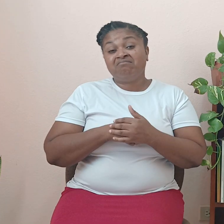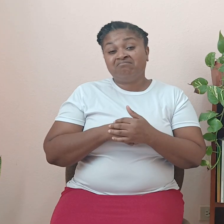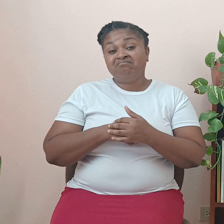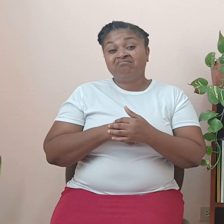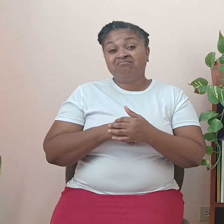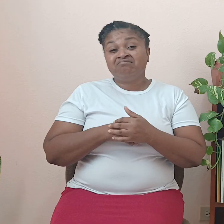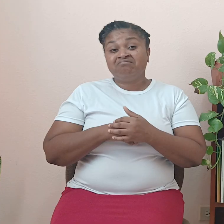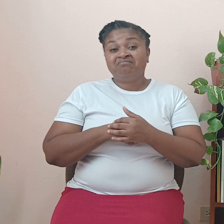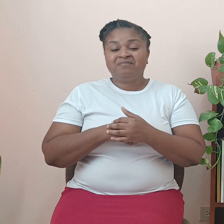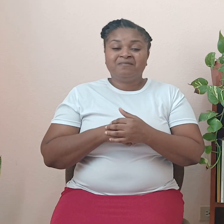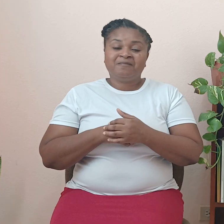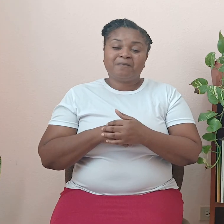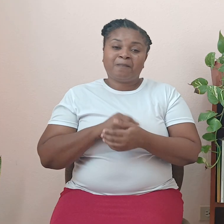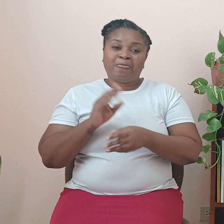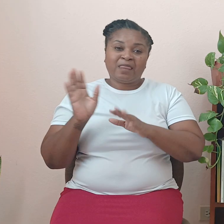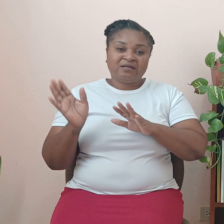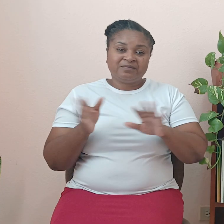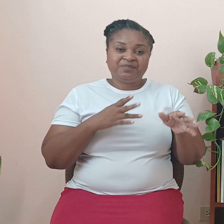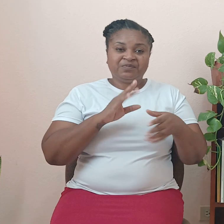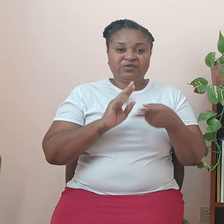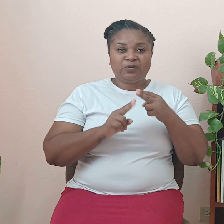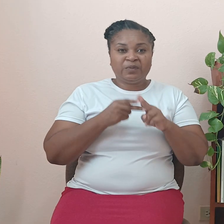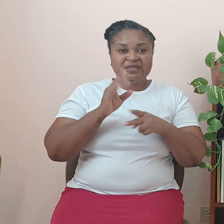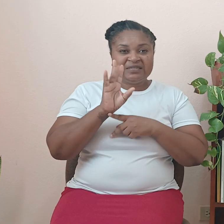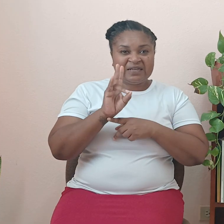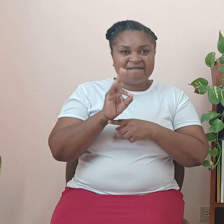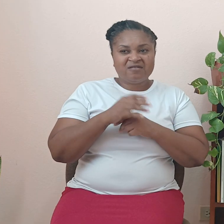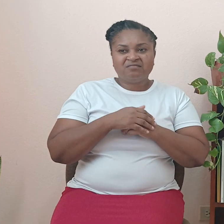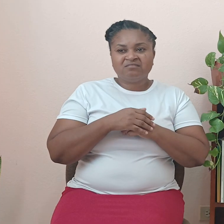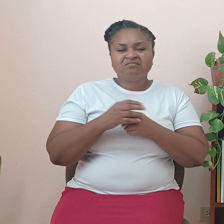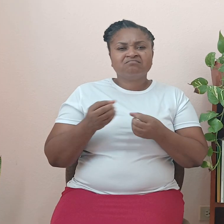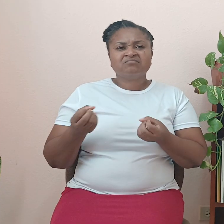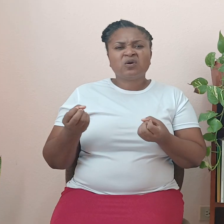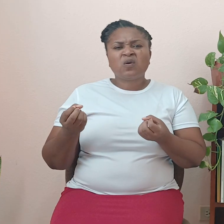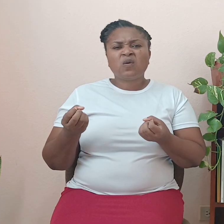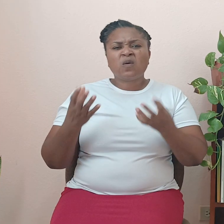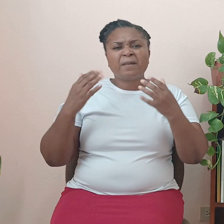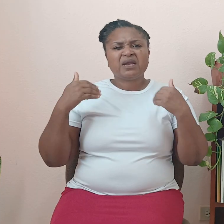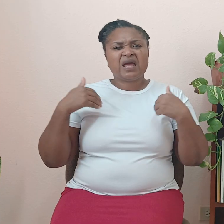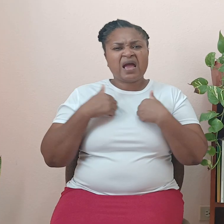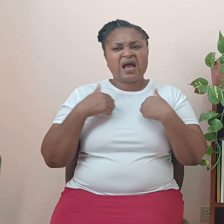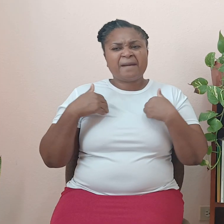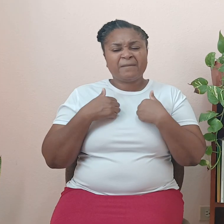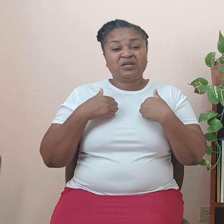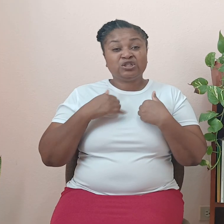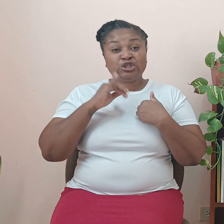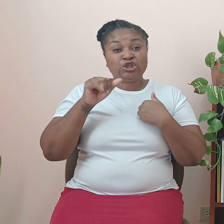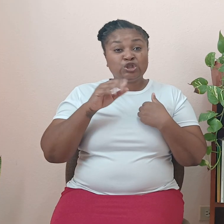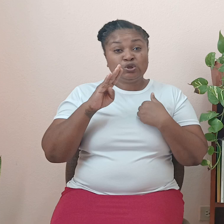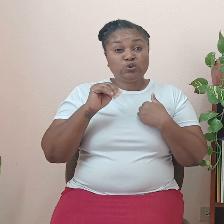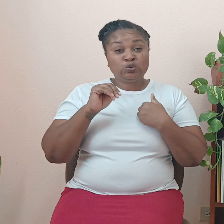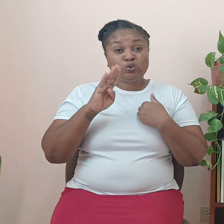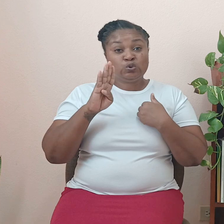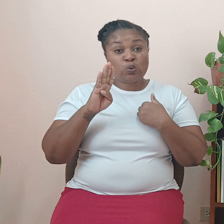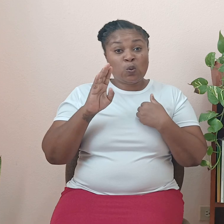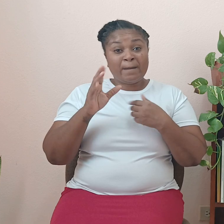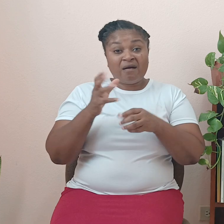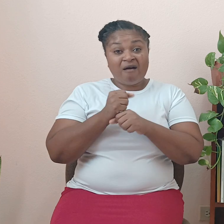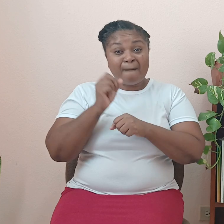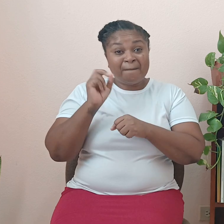7. How many animals did Job get back to show that God was pleased with him.